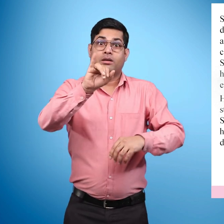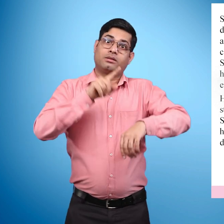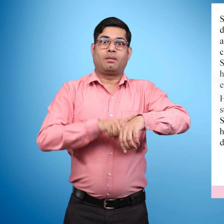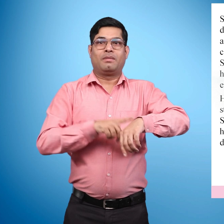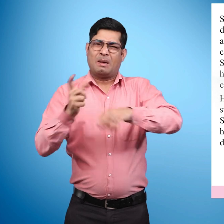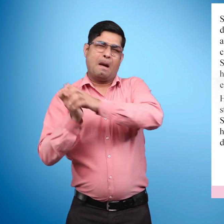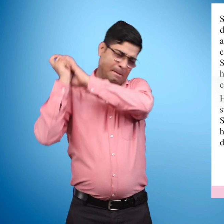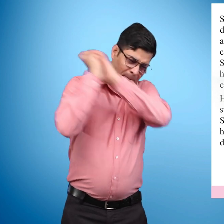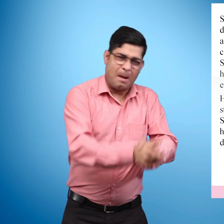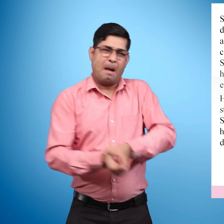6 times more.